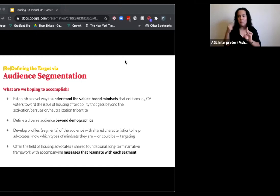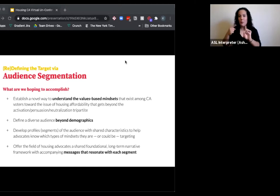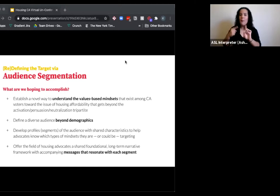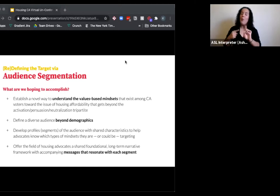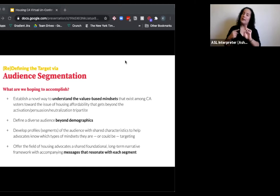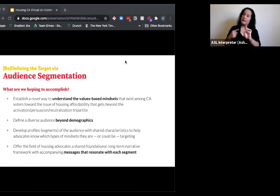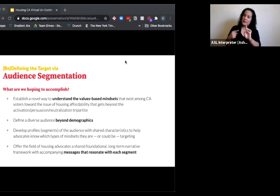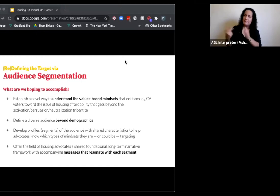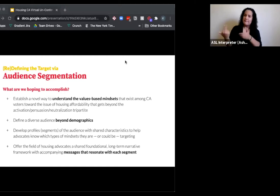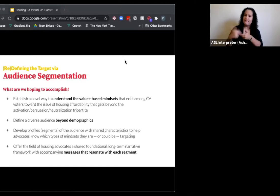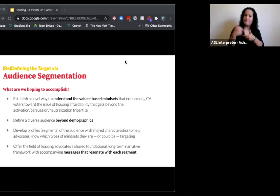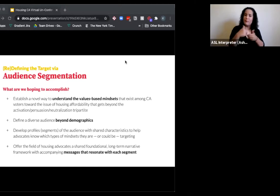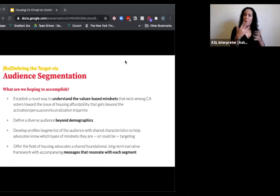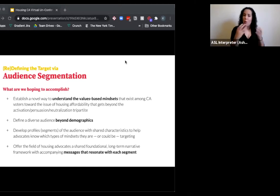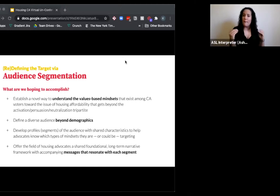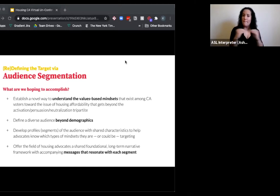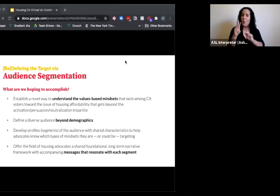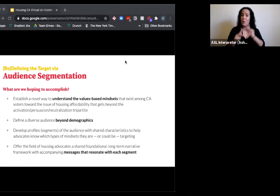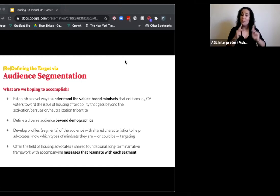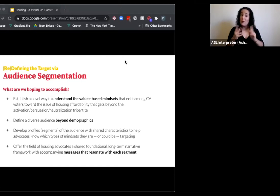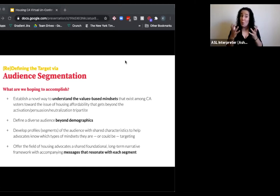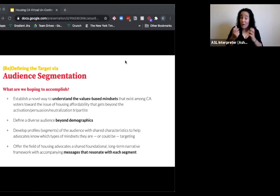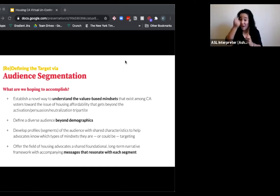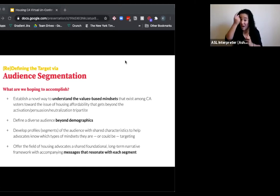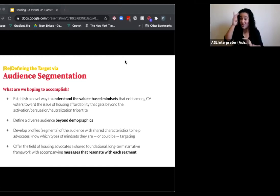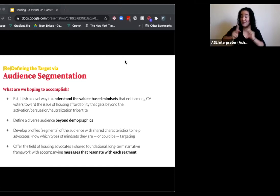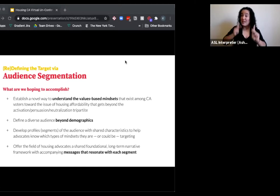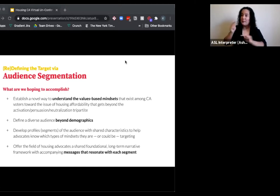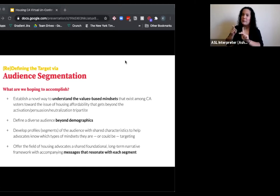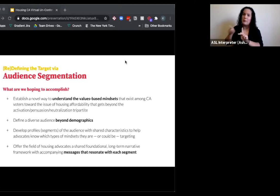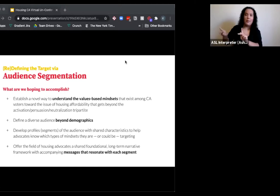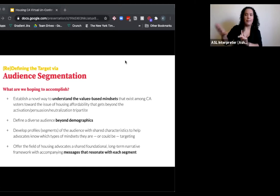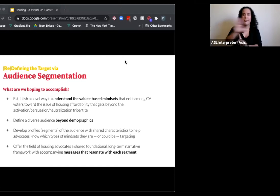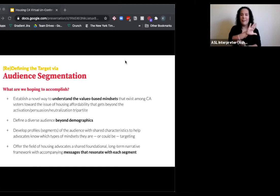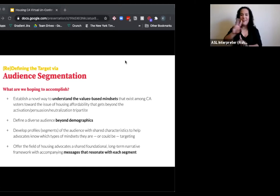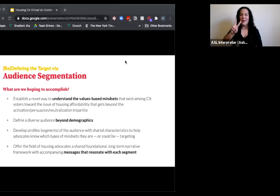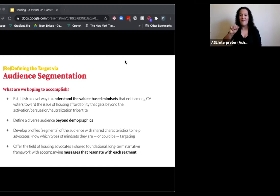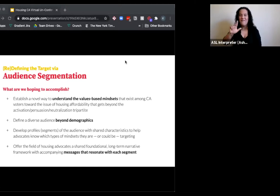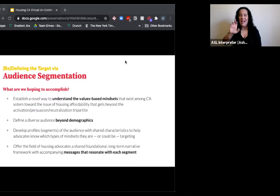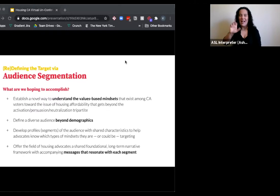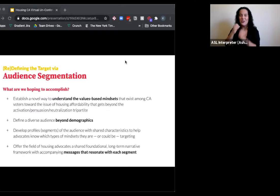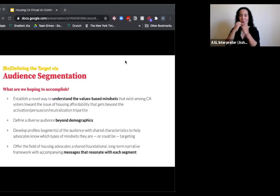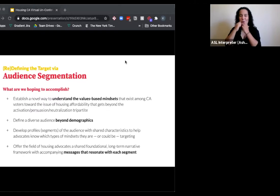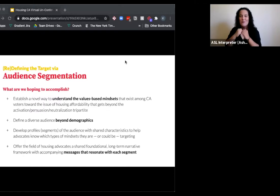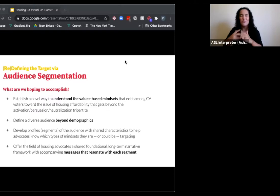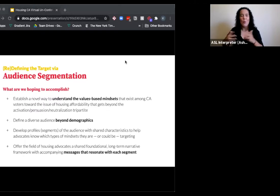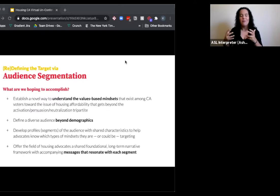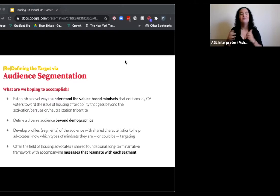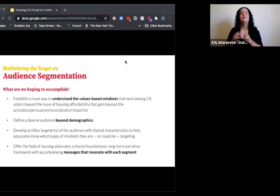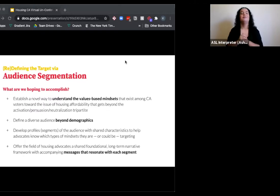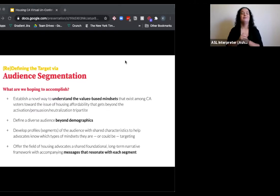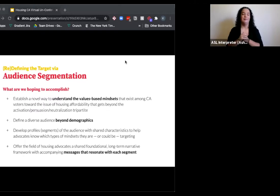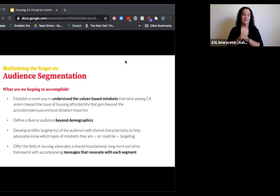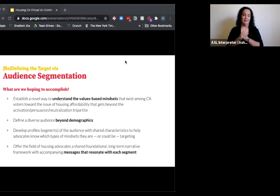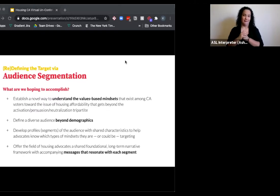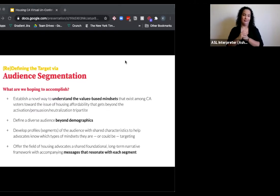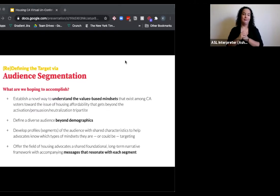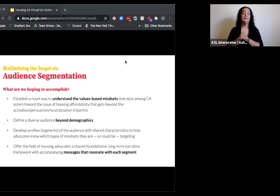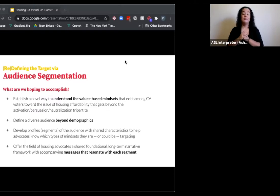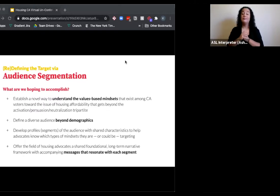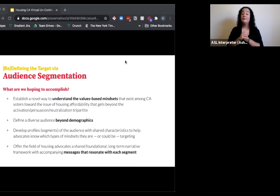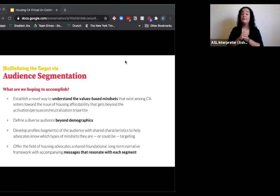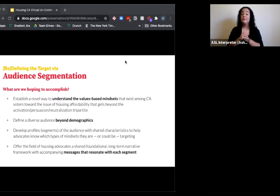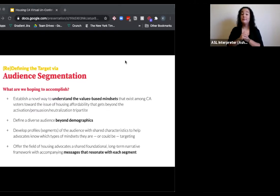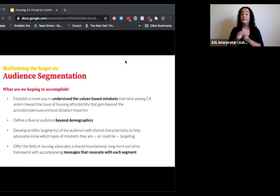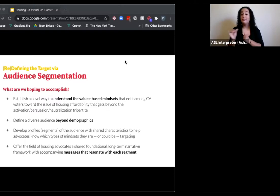categorization. We want more than that. We want to understand the underlying values and paradigms. Furthermore, we want to get beyond